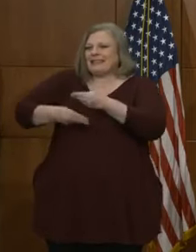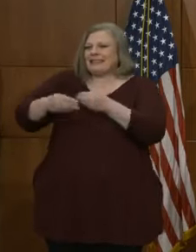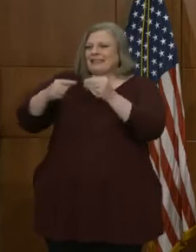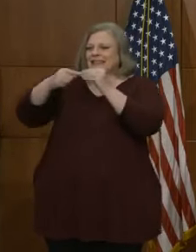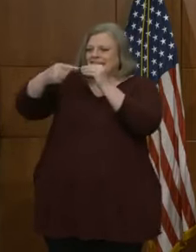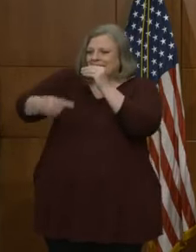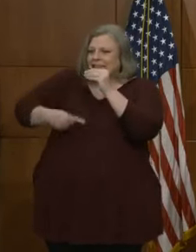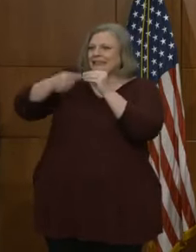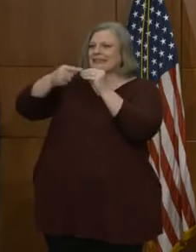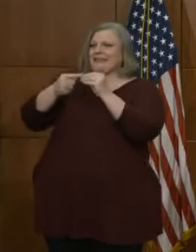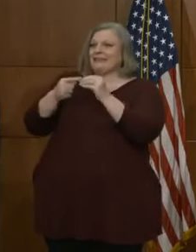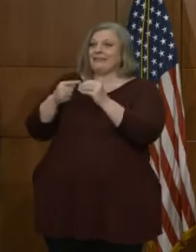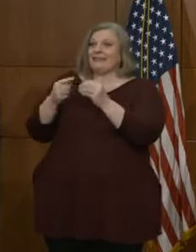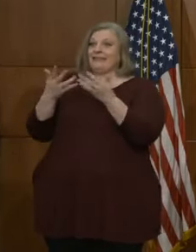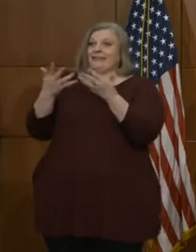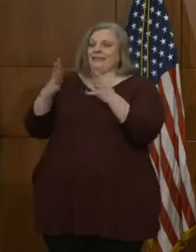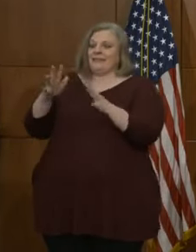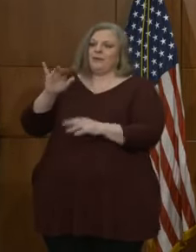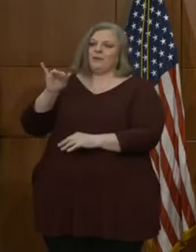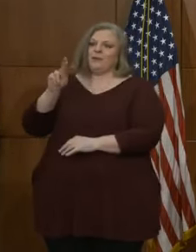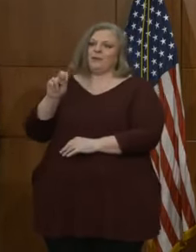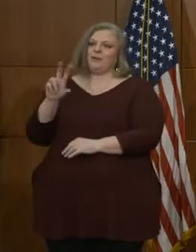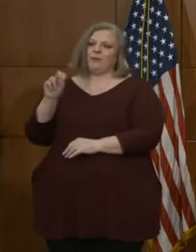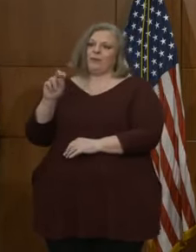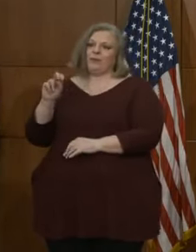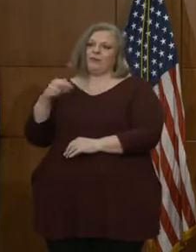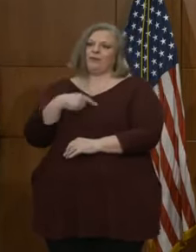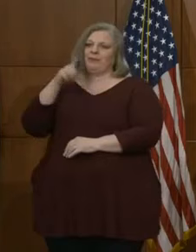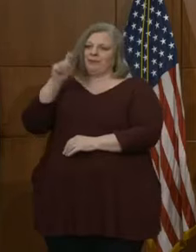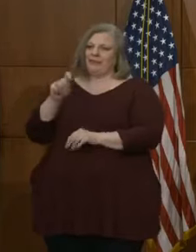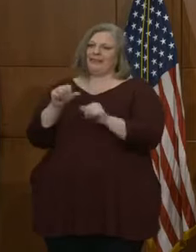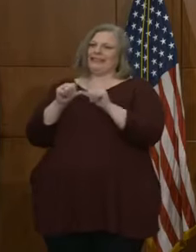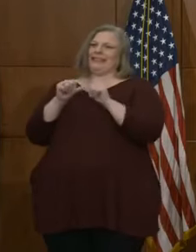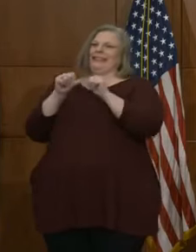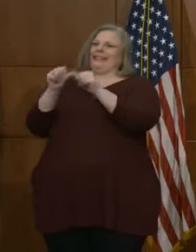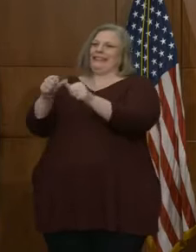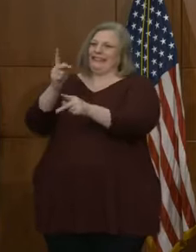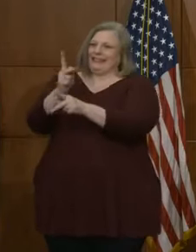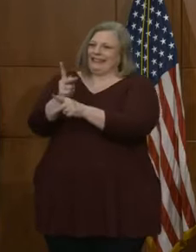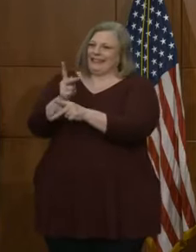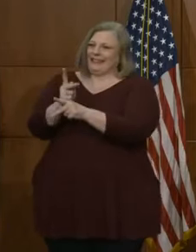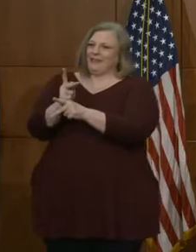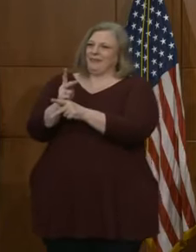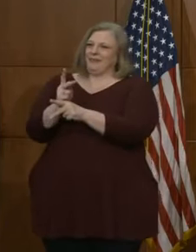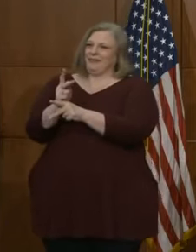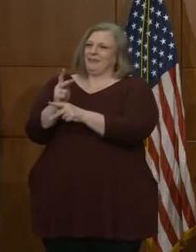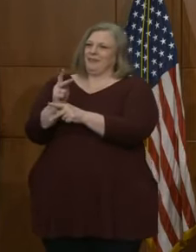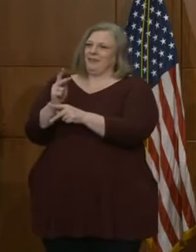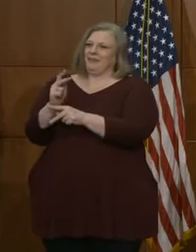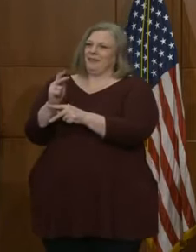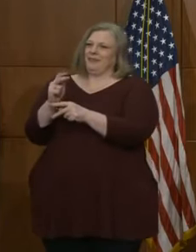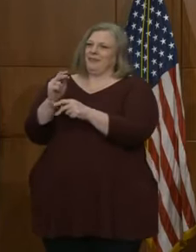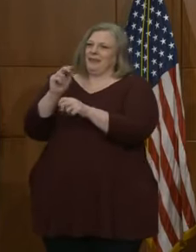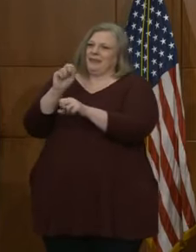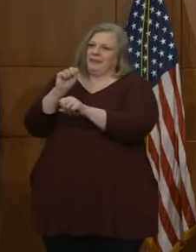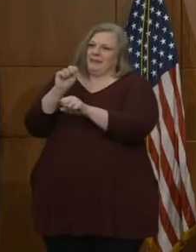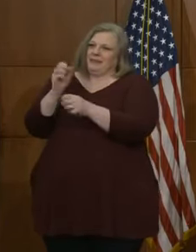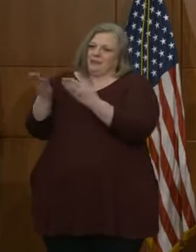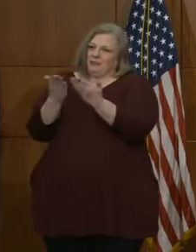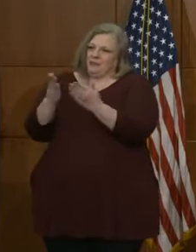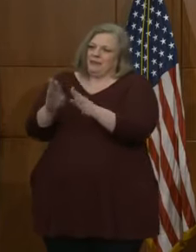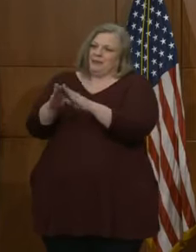30th. We need to continue to keep our essential services open. And unlike, I